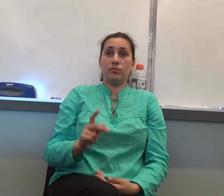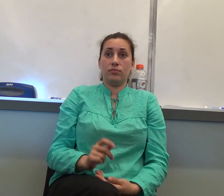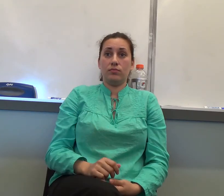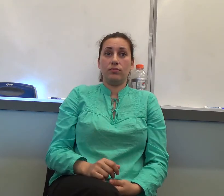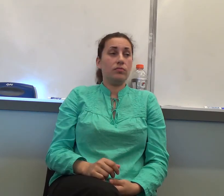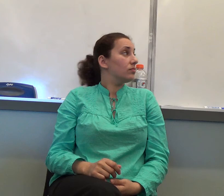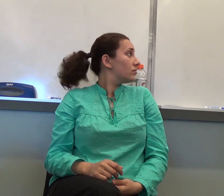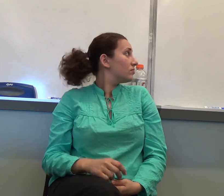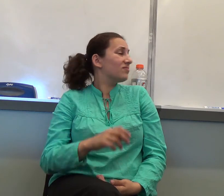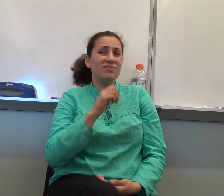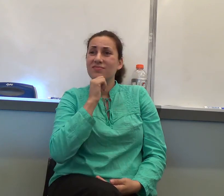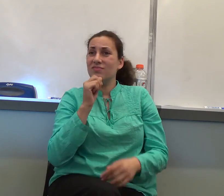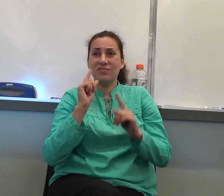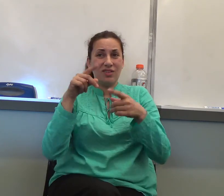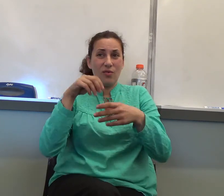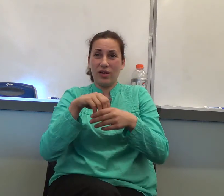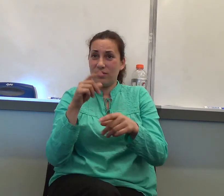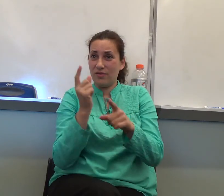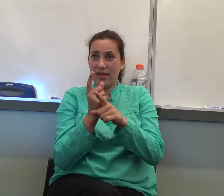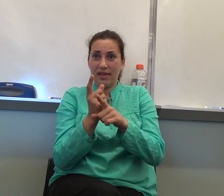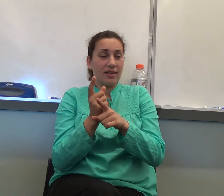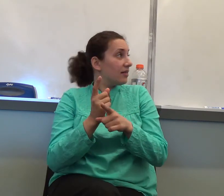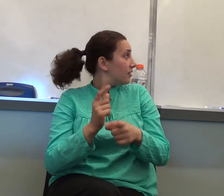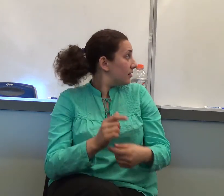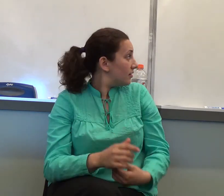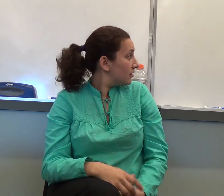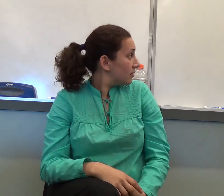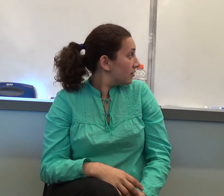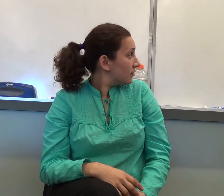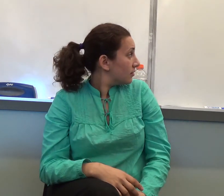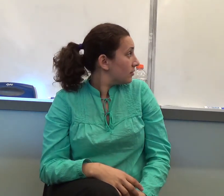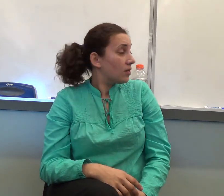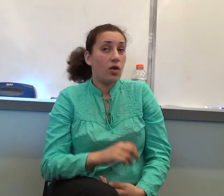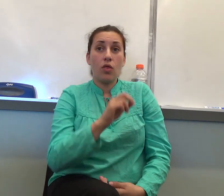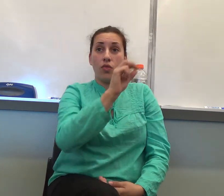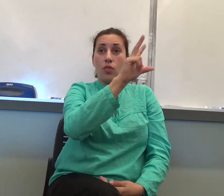it? Okay? 30 into 200.